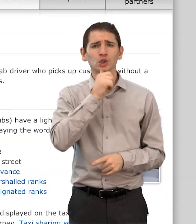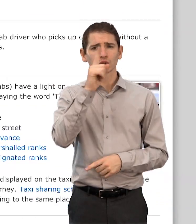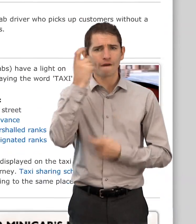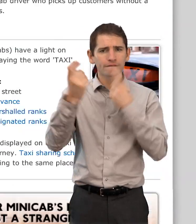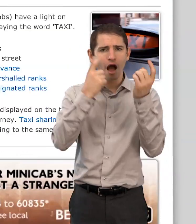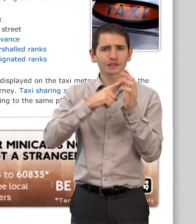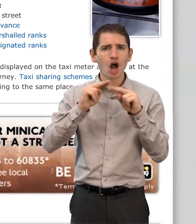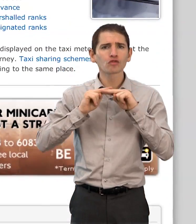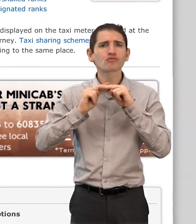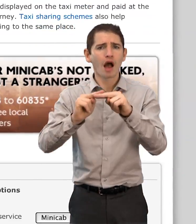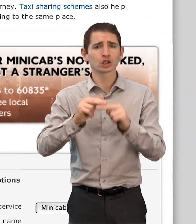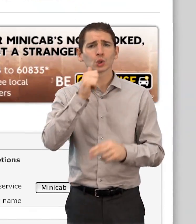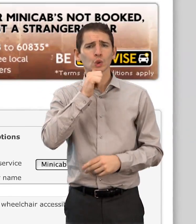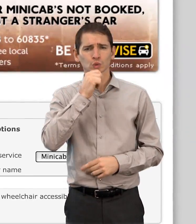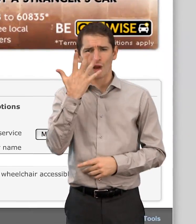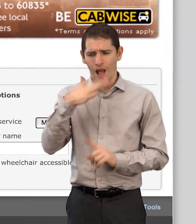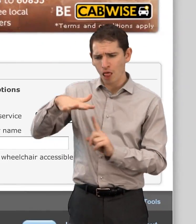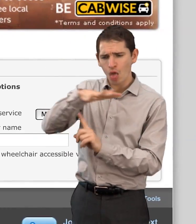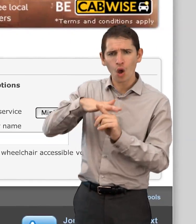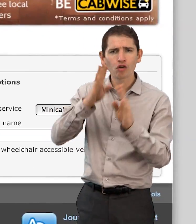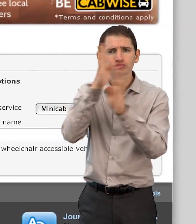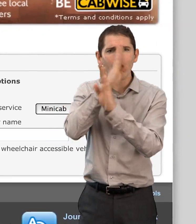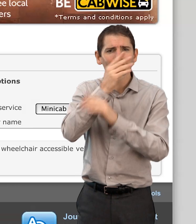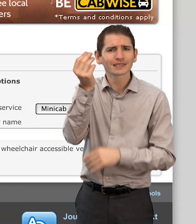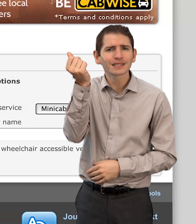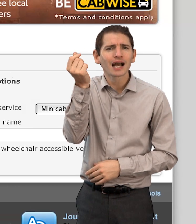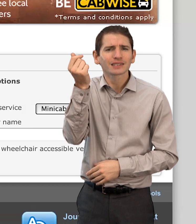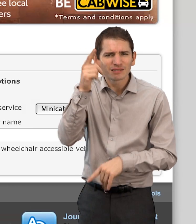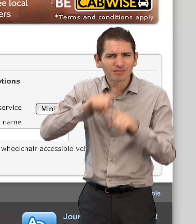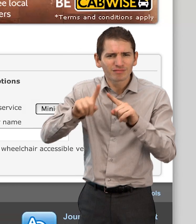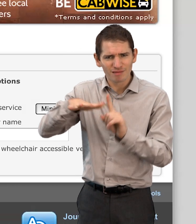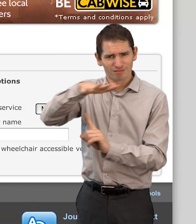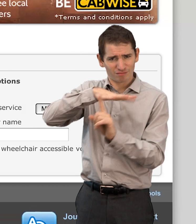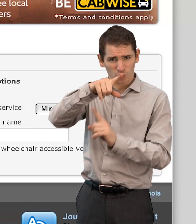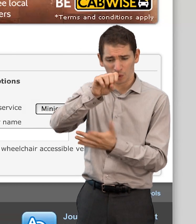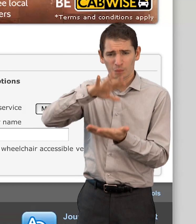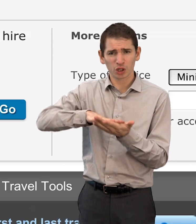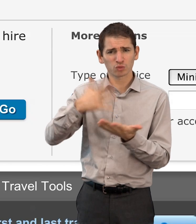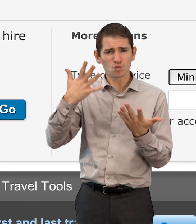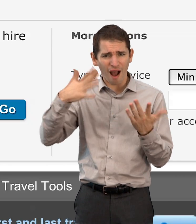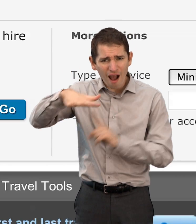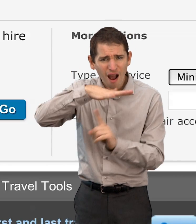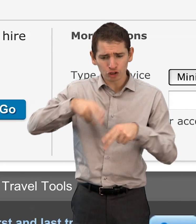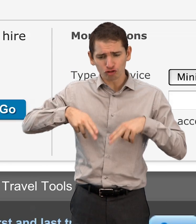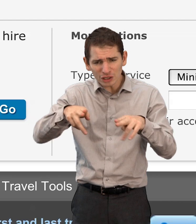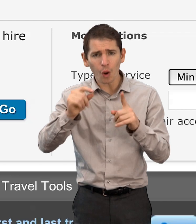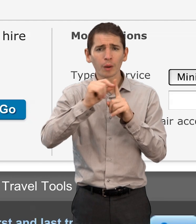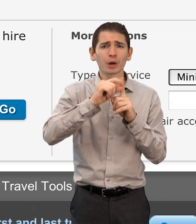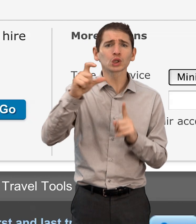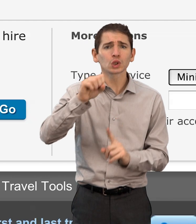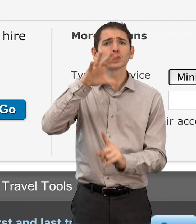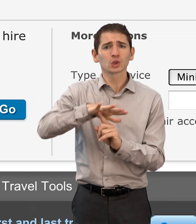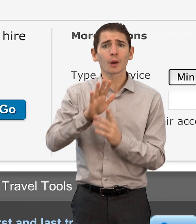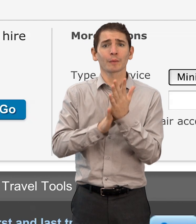use Find a Ride to help you find licensed minicab offices or other private hire operators in your area. Simply enter